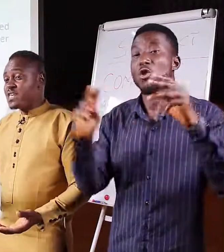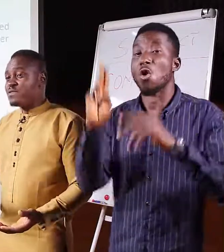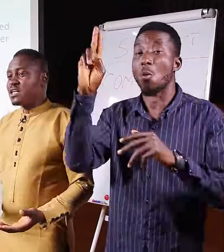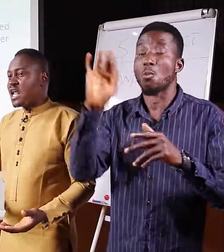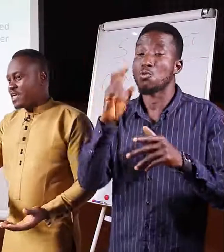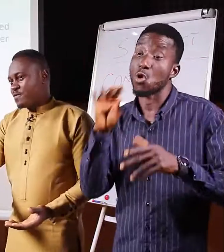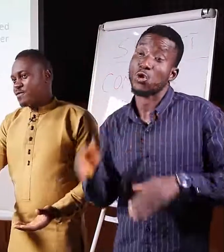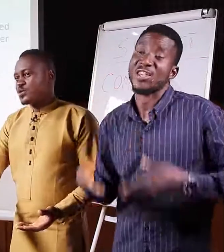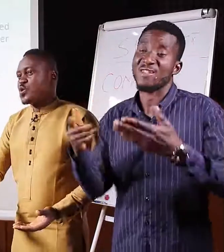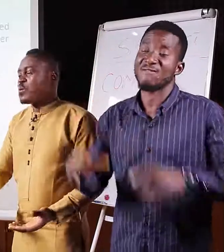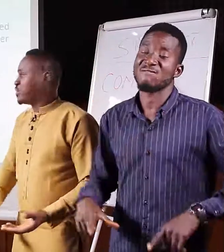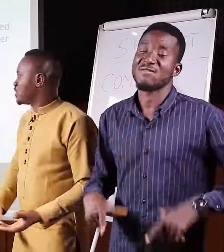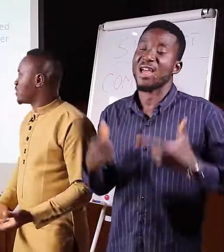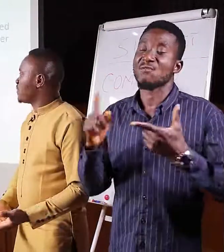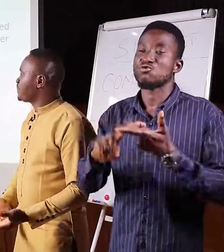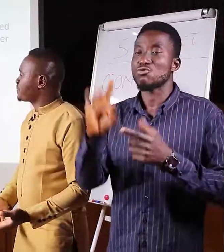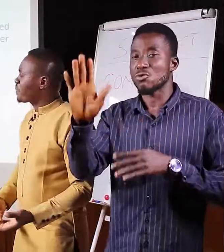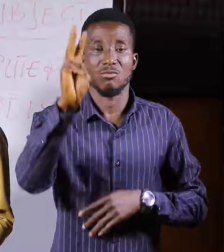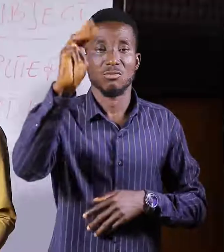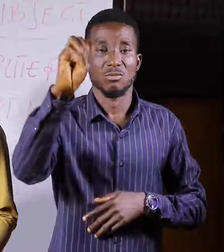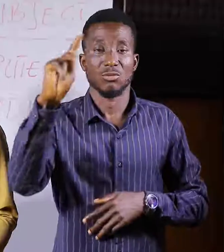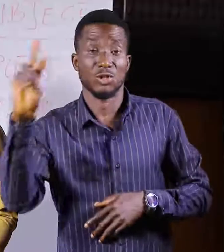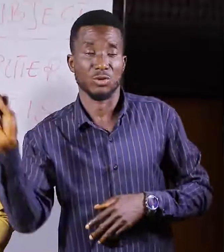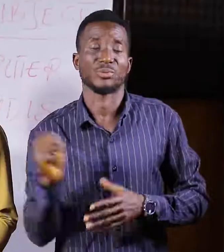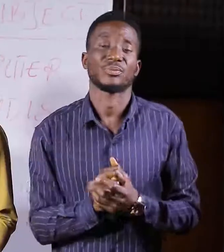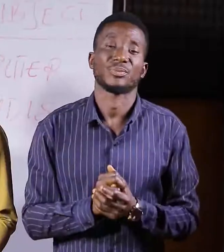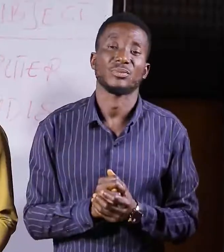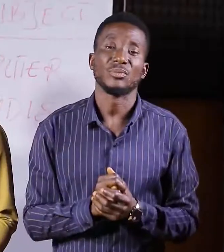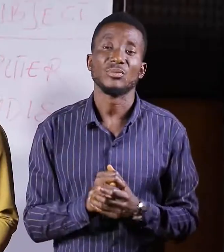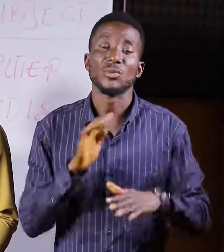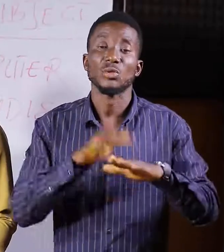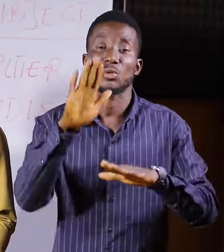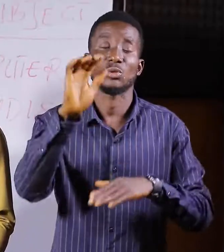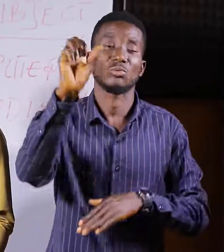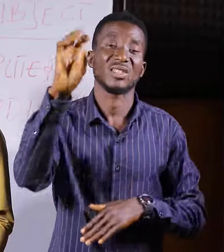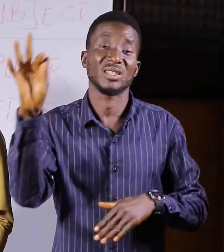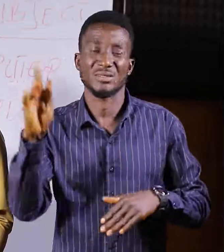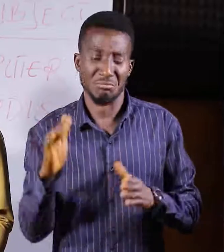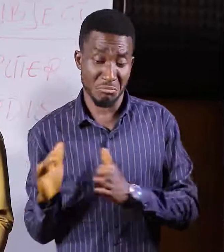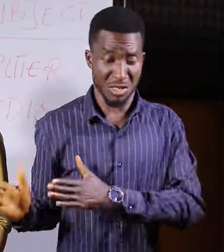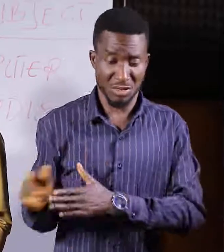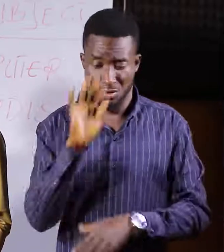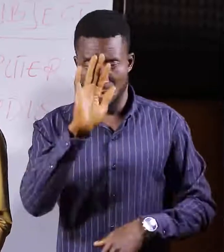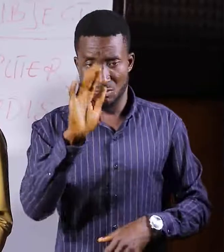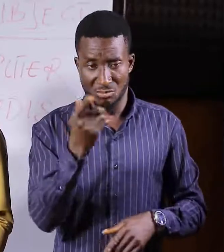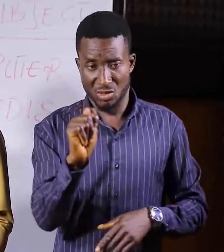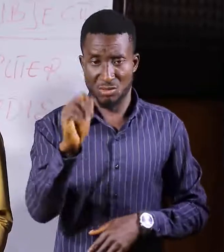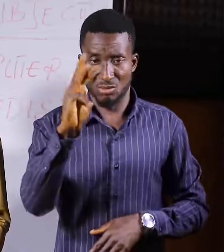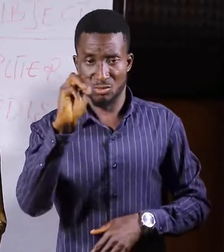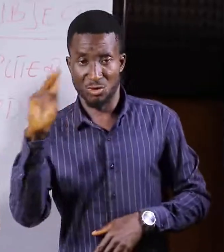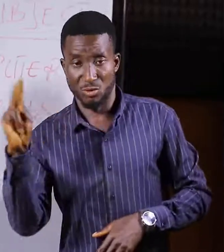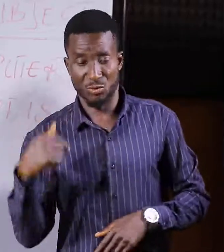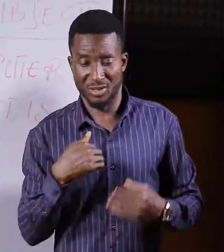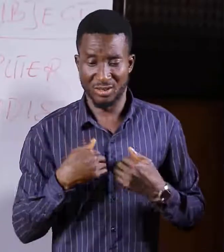that gives life to your monitor. And likewise on your circuitry behind your monitor, we